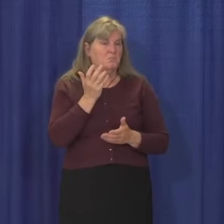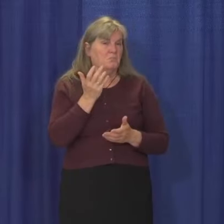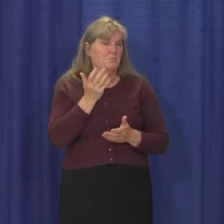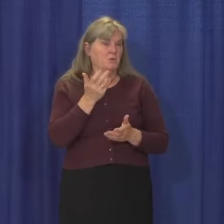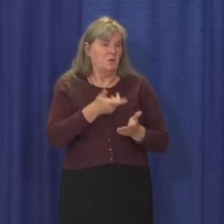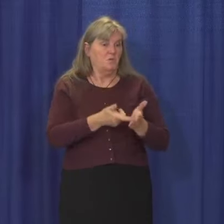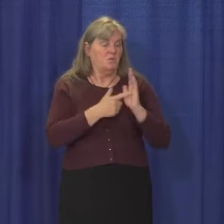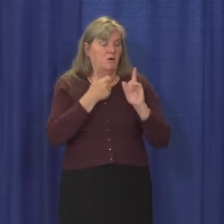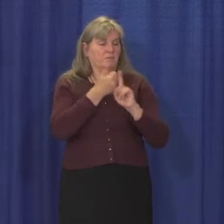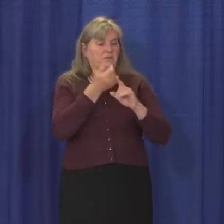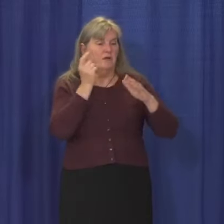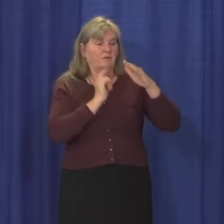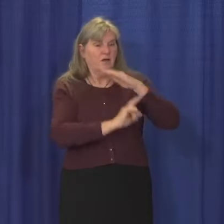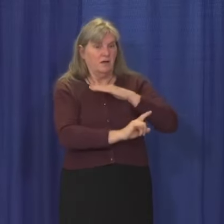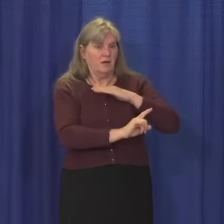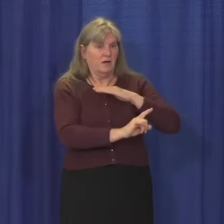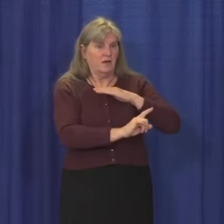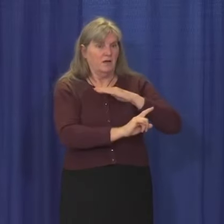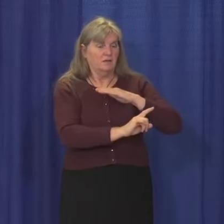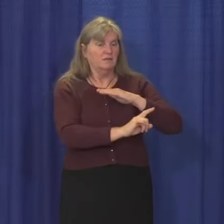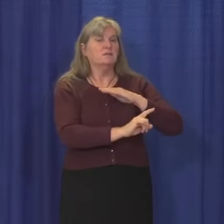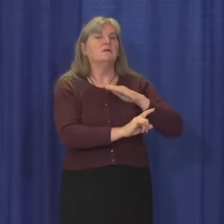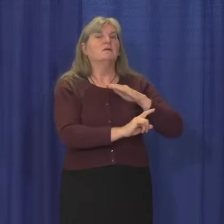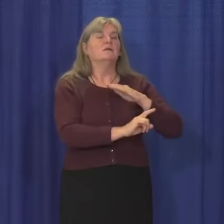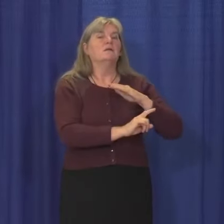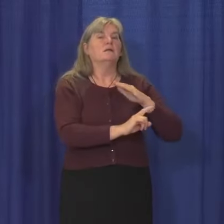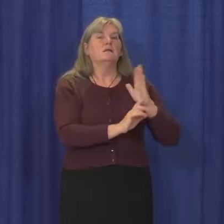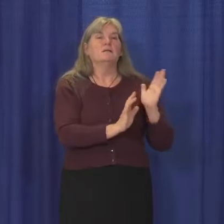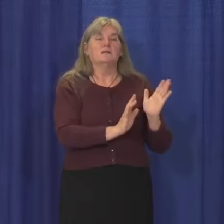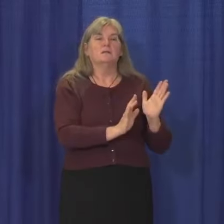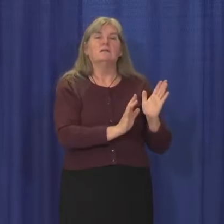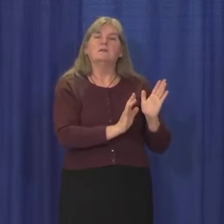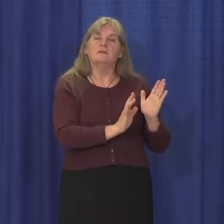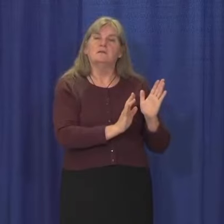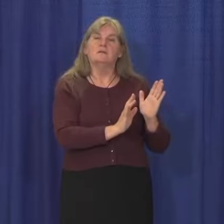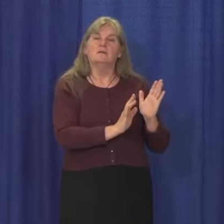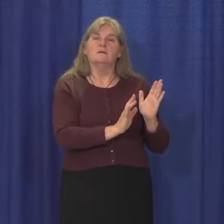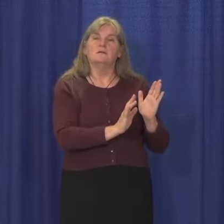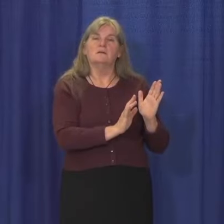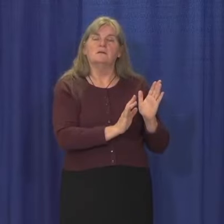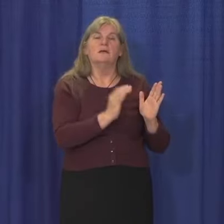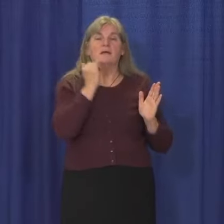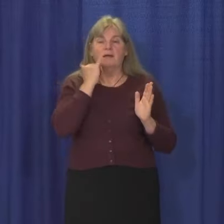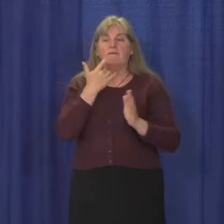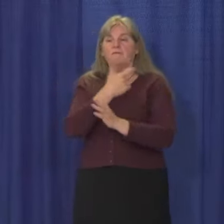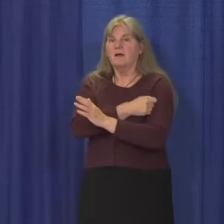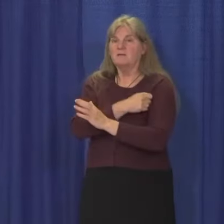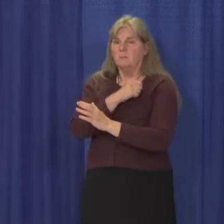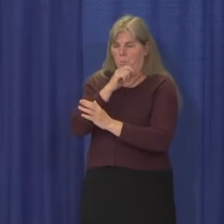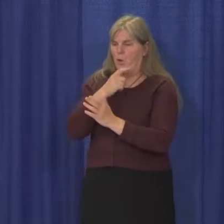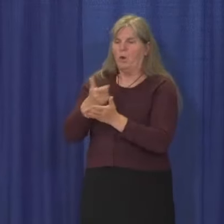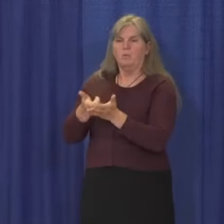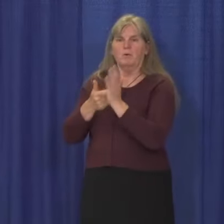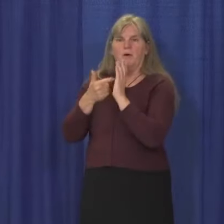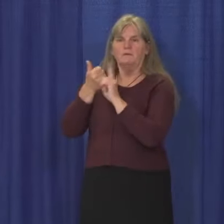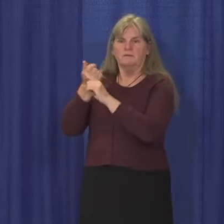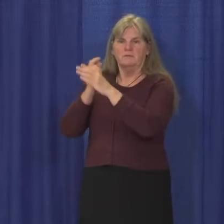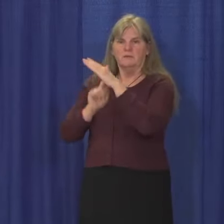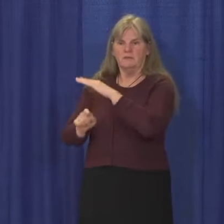for self-isolation versus if you're not vaccinated, how you don't have to self-isolate.